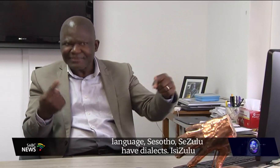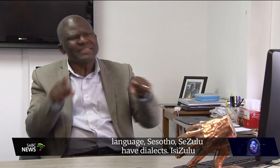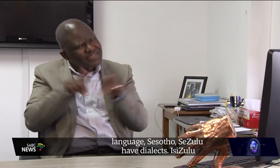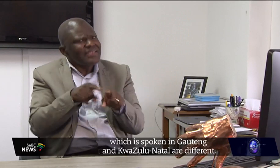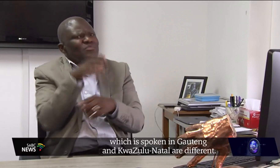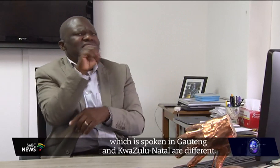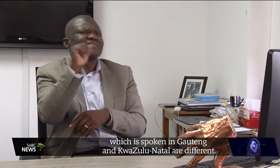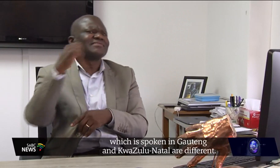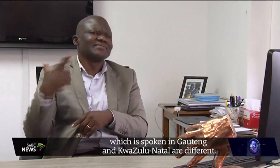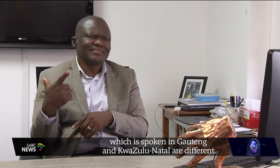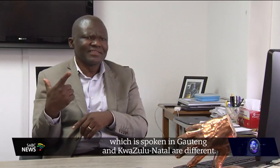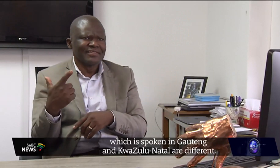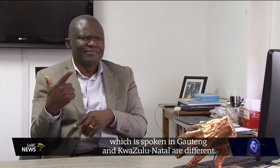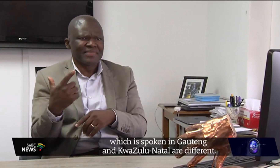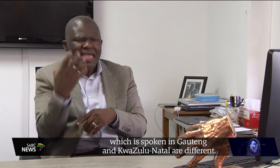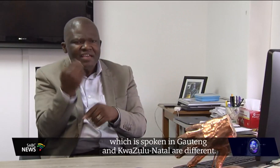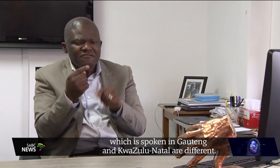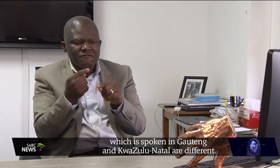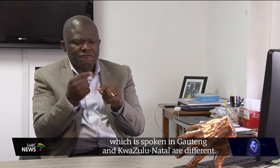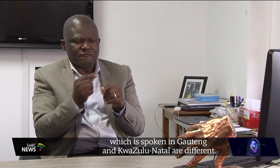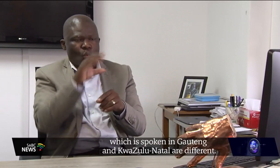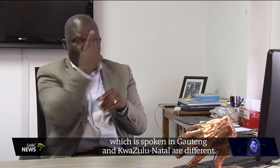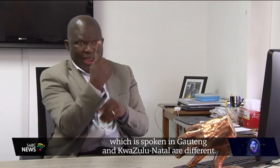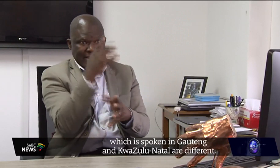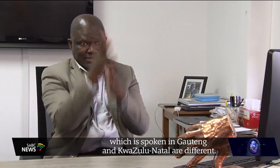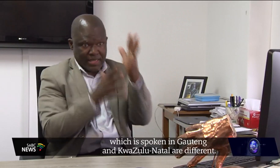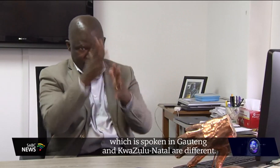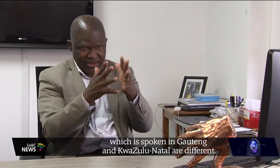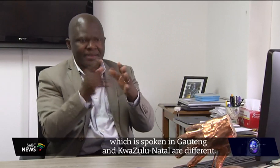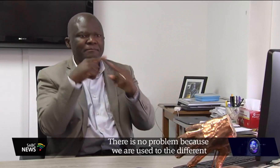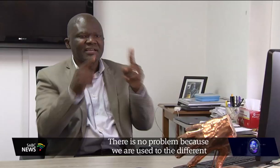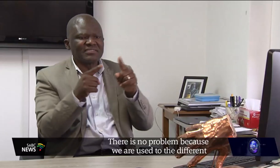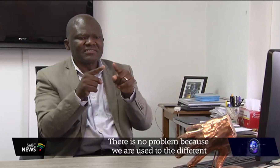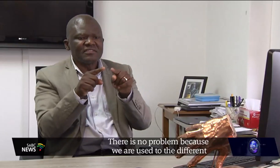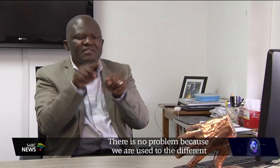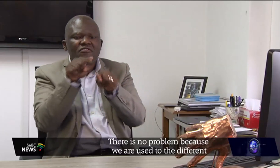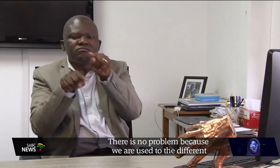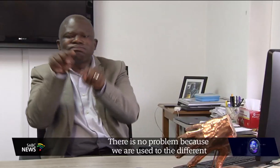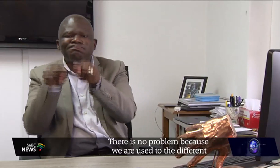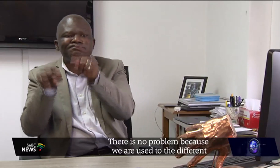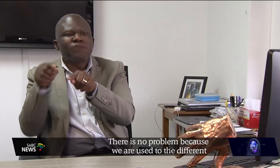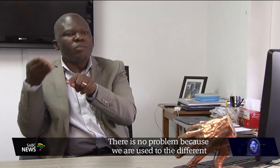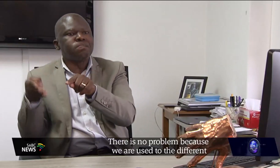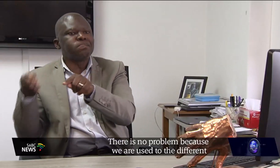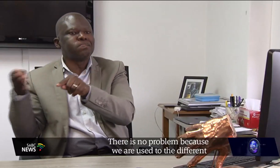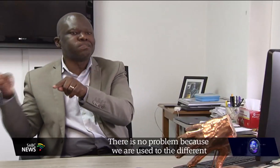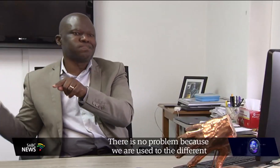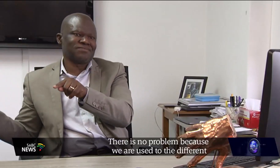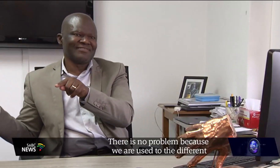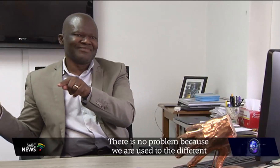le sa KwaZulu Natal di a fapananyana ke variation e leng gona. So a re bone go na le bothata di-dialects